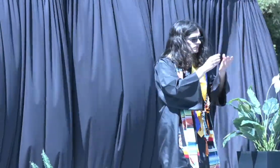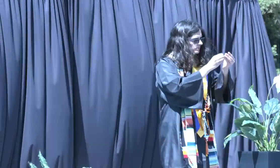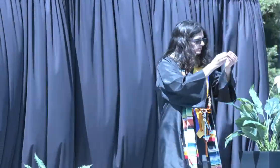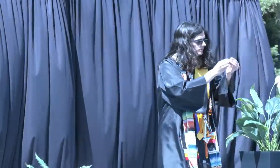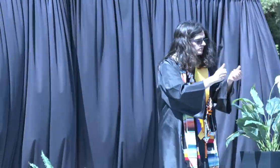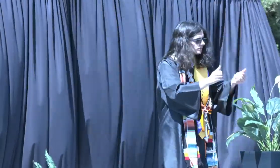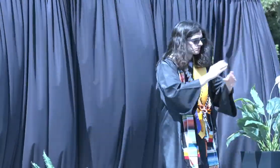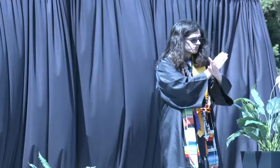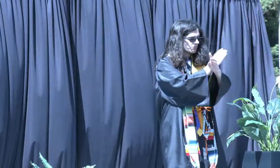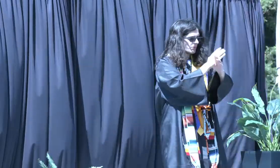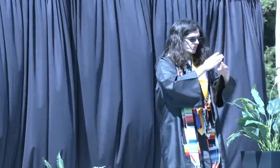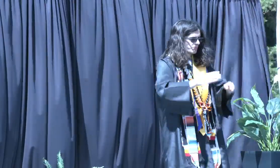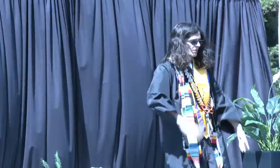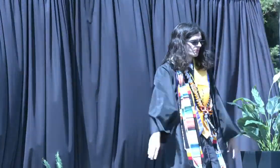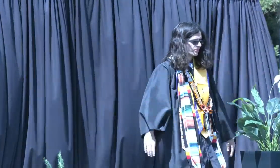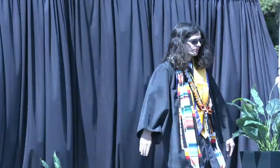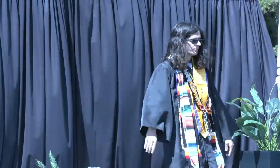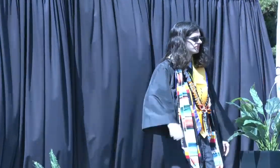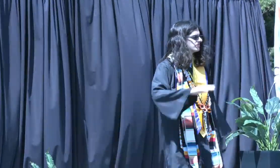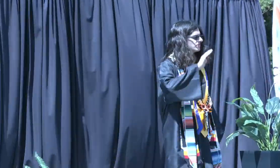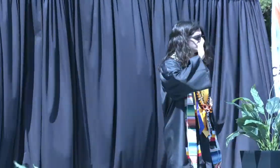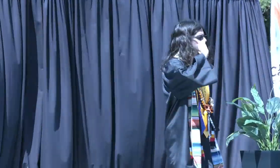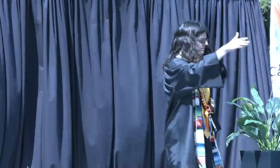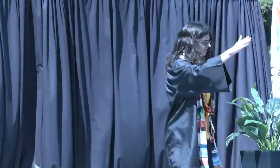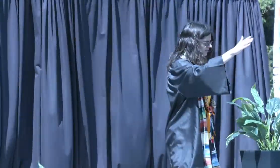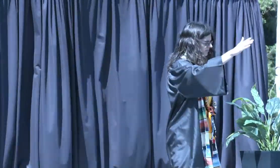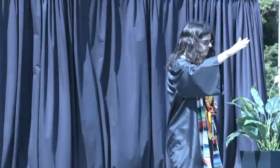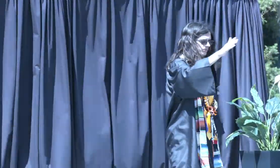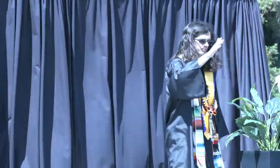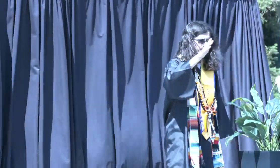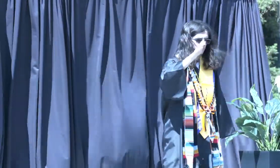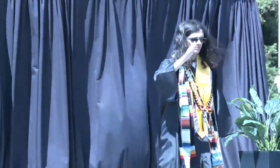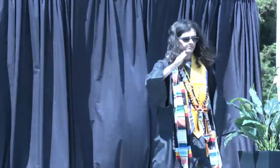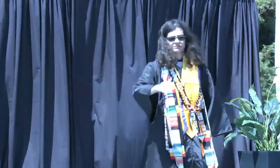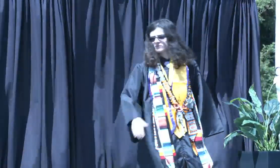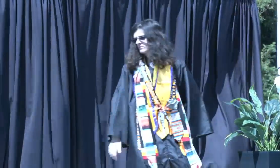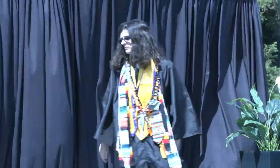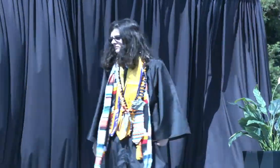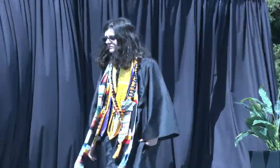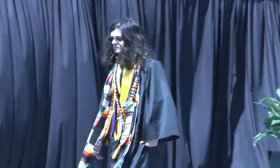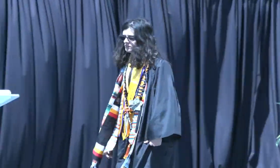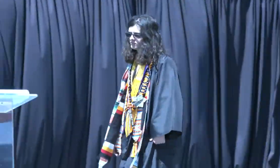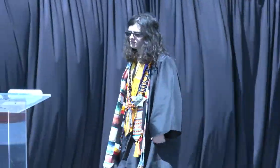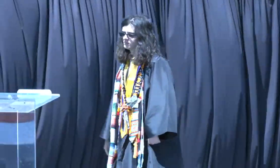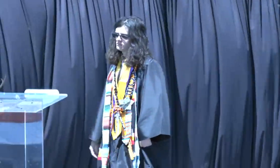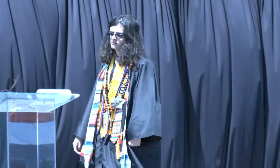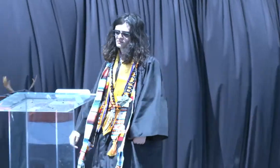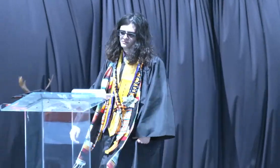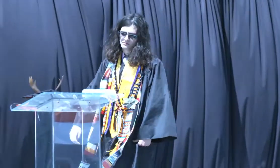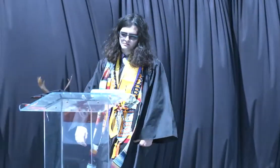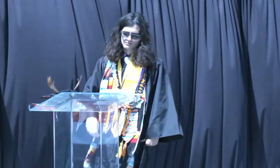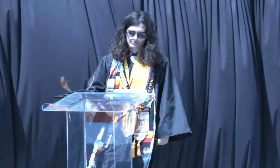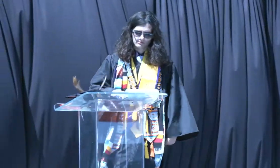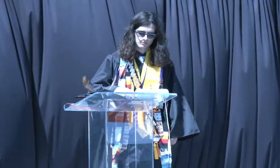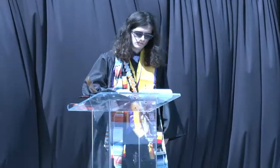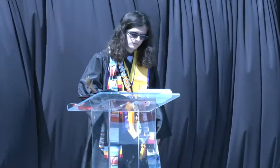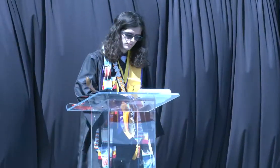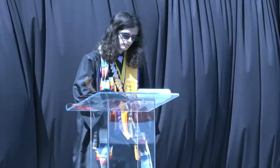Always. They will work with you and help you to solve the challenges and be